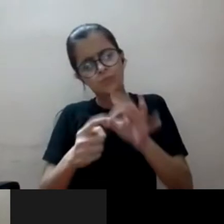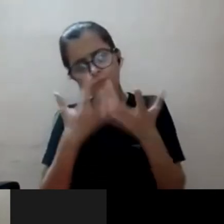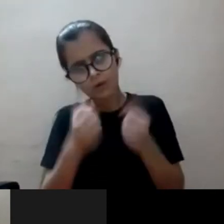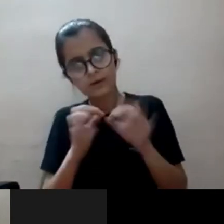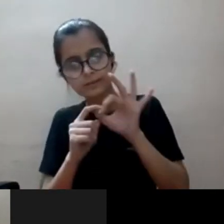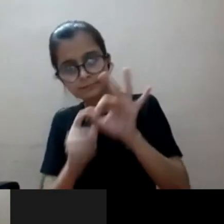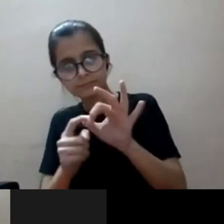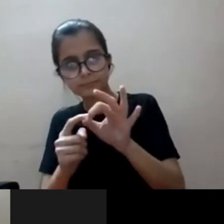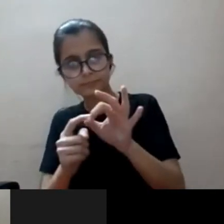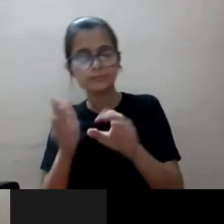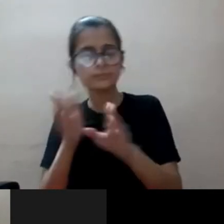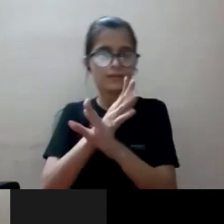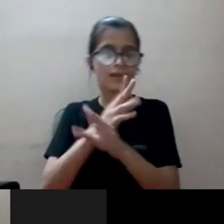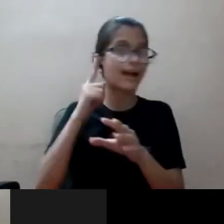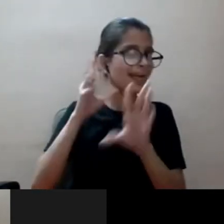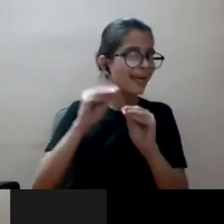I,